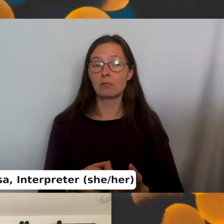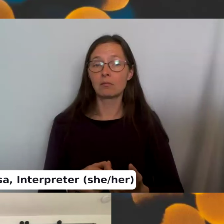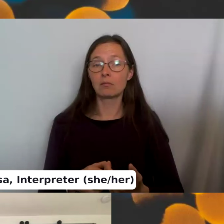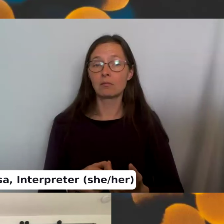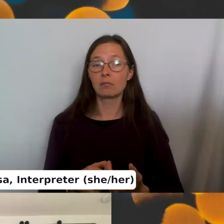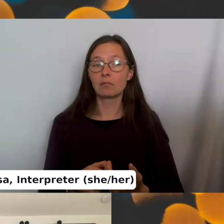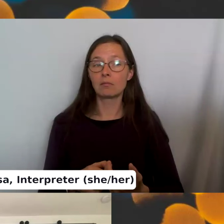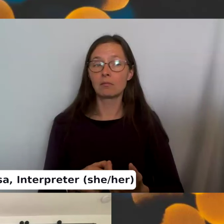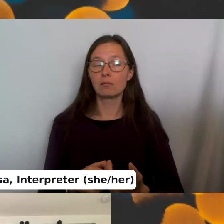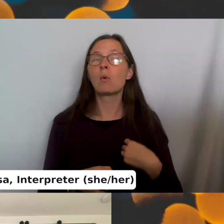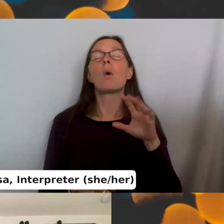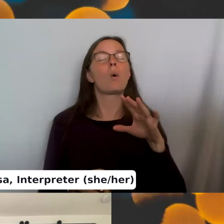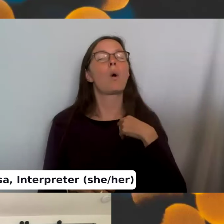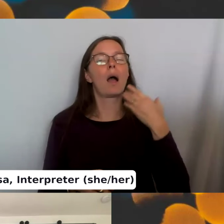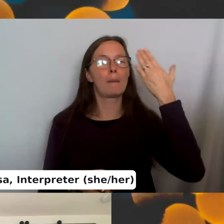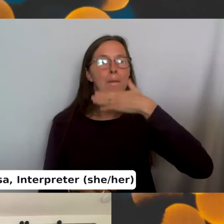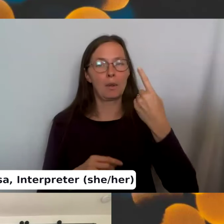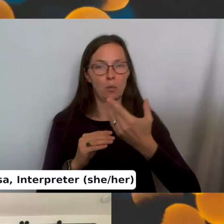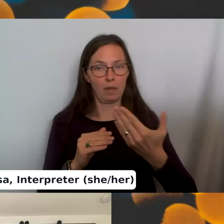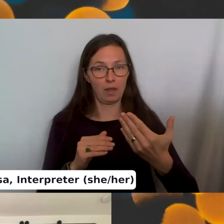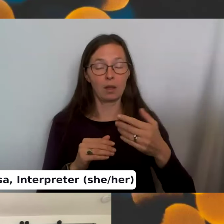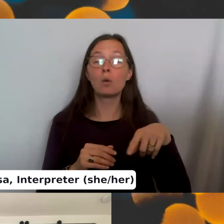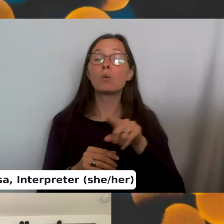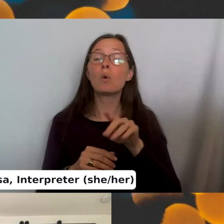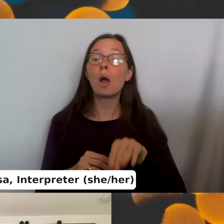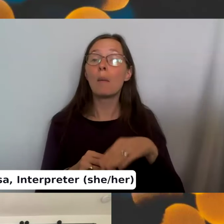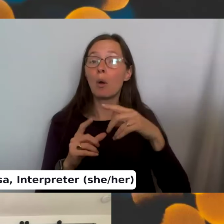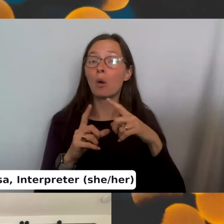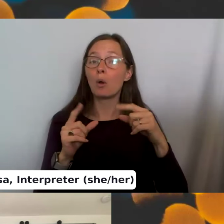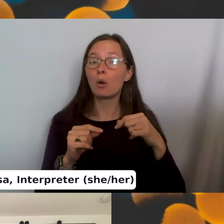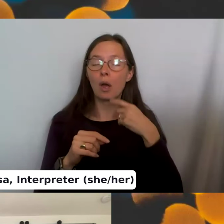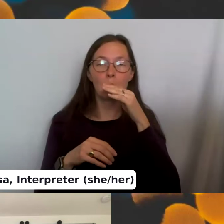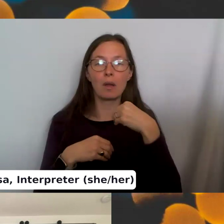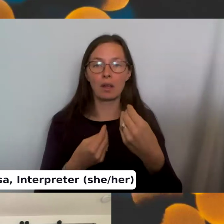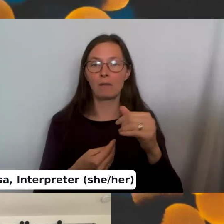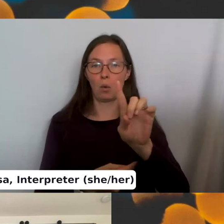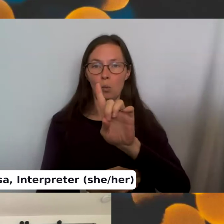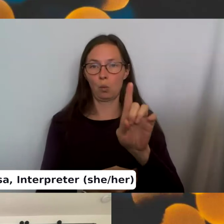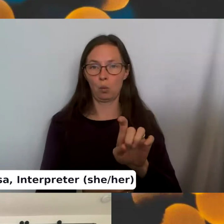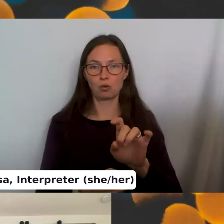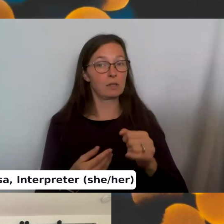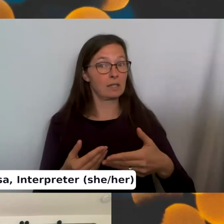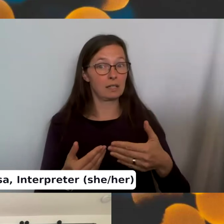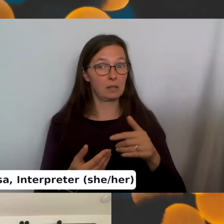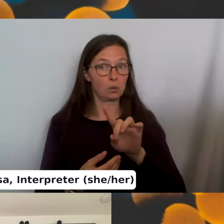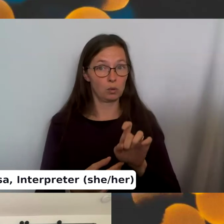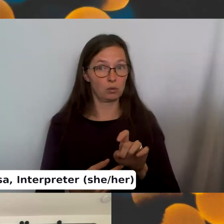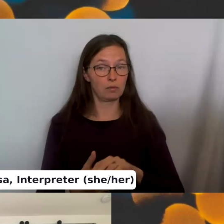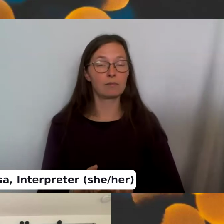And I missed one thing, which is when you're pulling a card, I'll give you a question to ask that'll be really easy, which is,